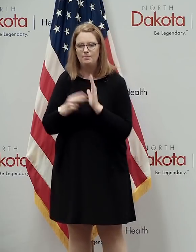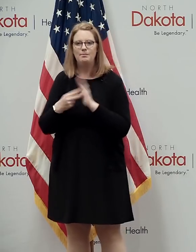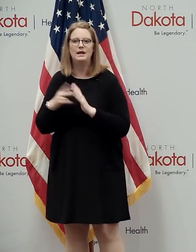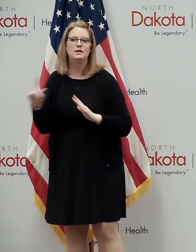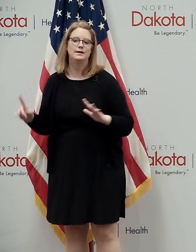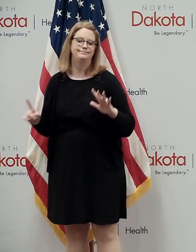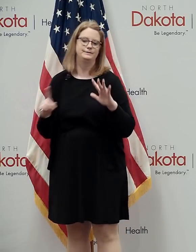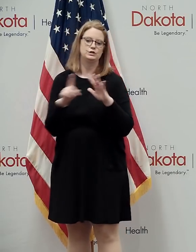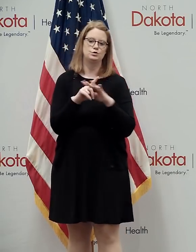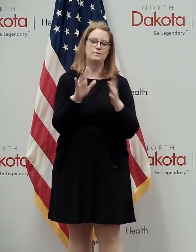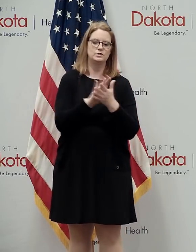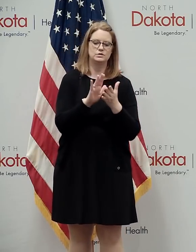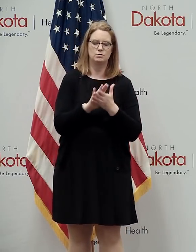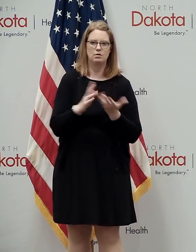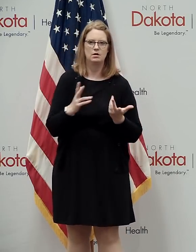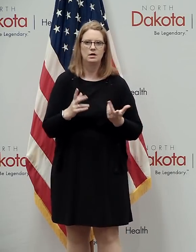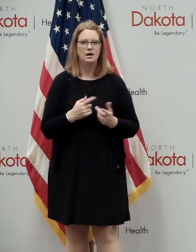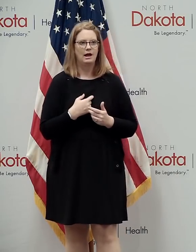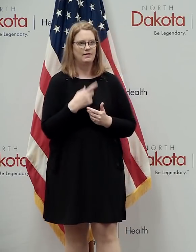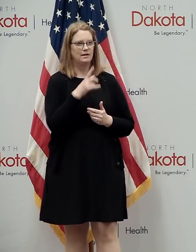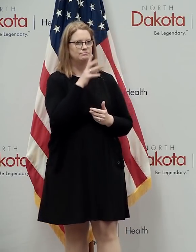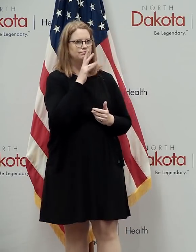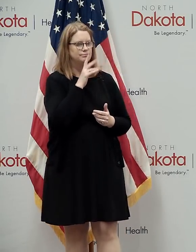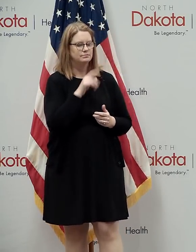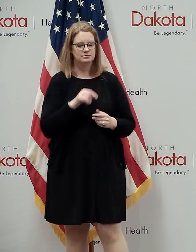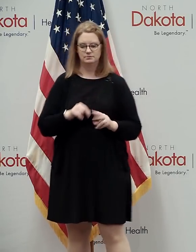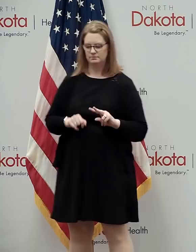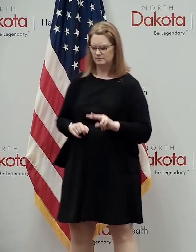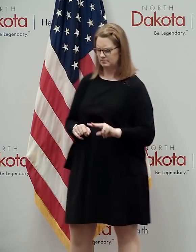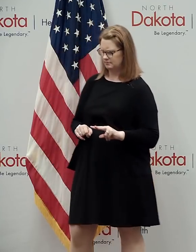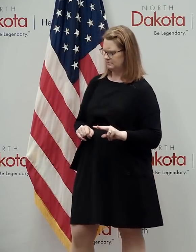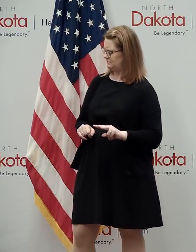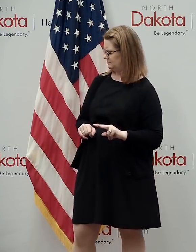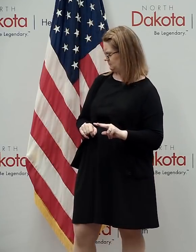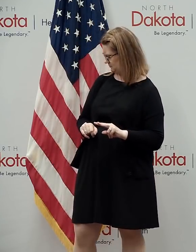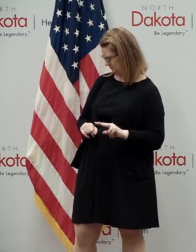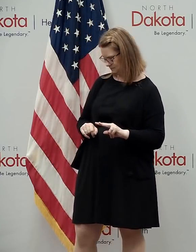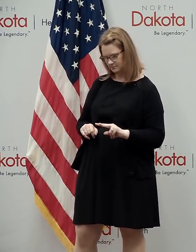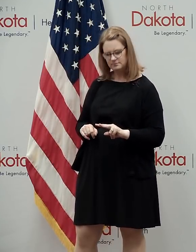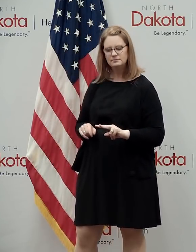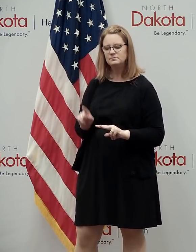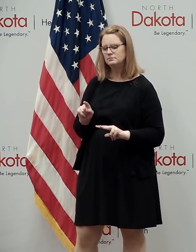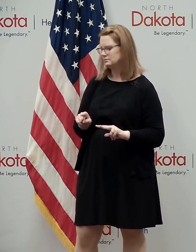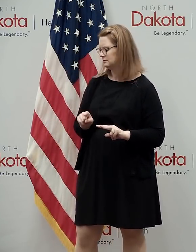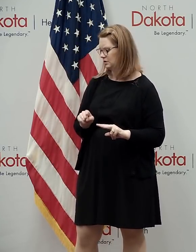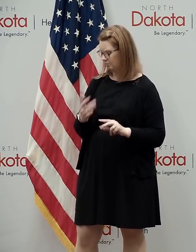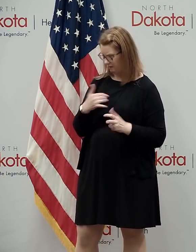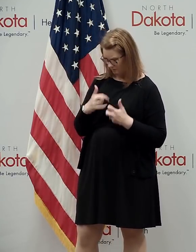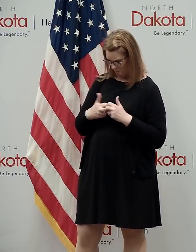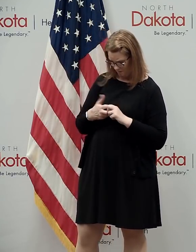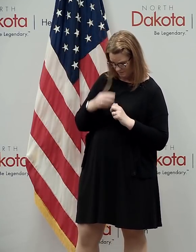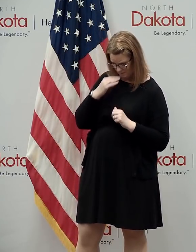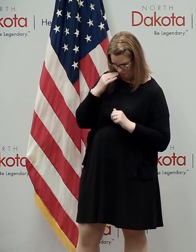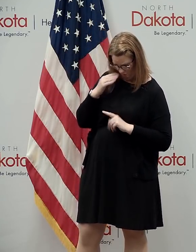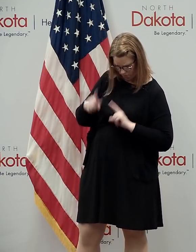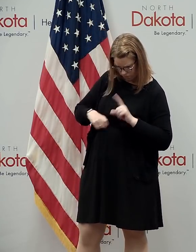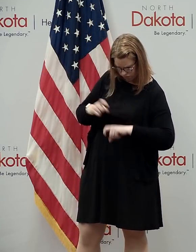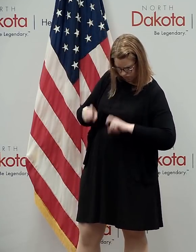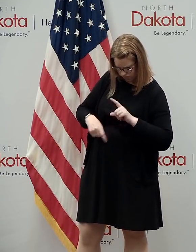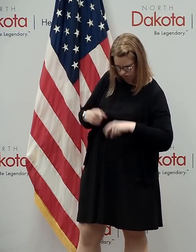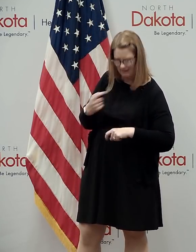school every day and people are finding out about whatever challenges they may be having at home. So there's a myriad of